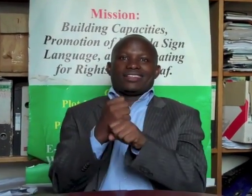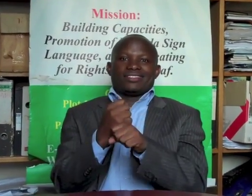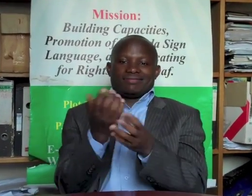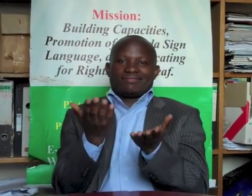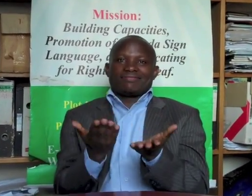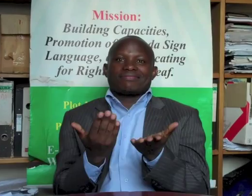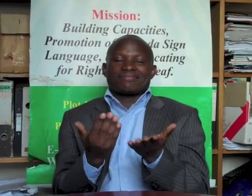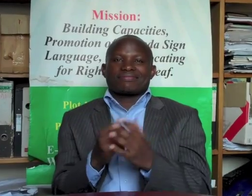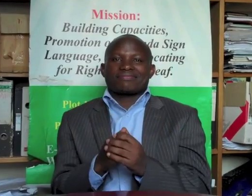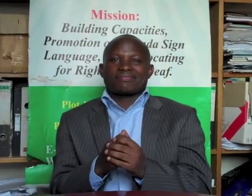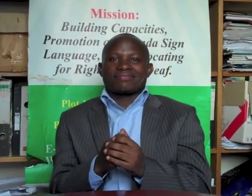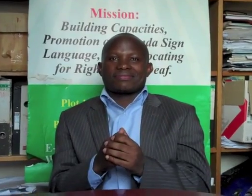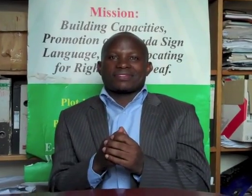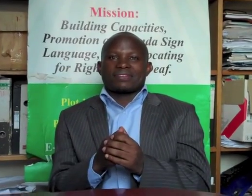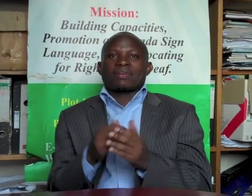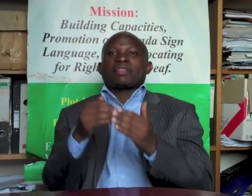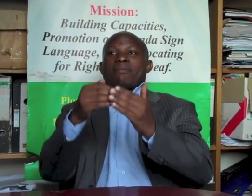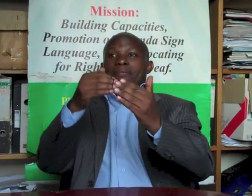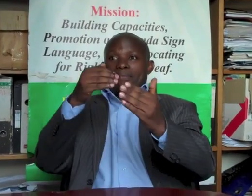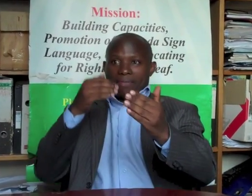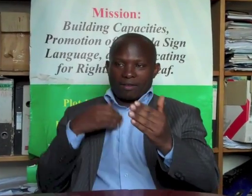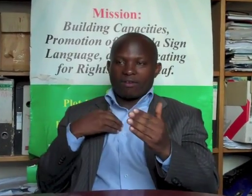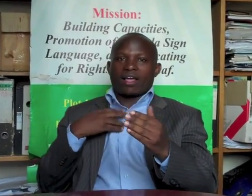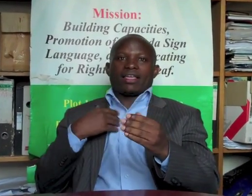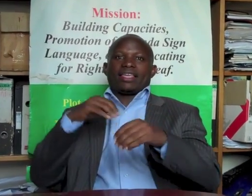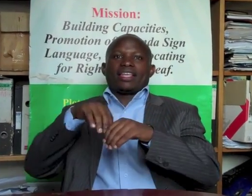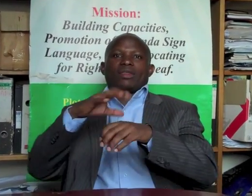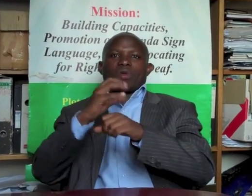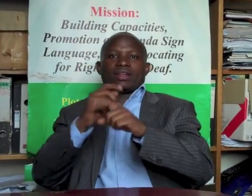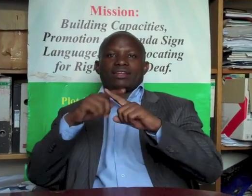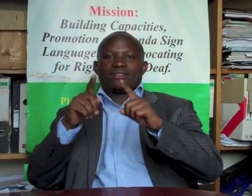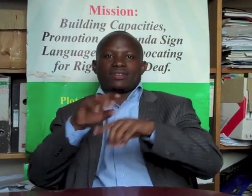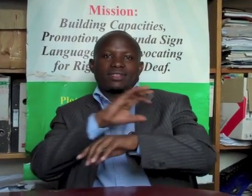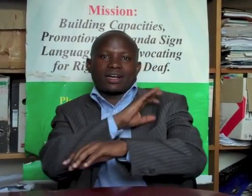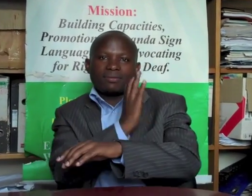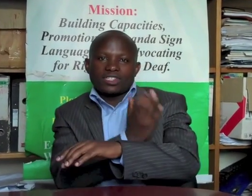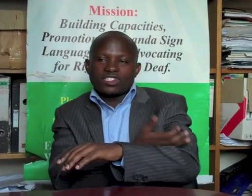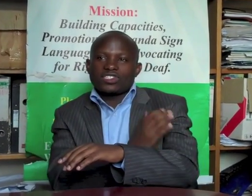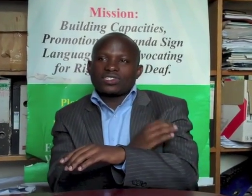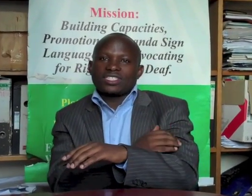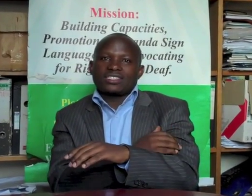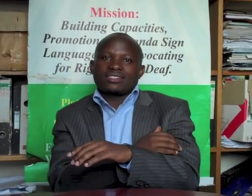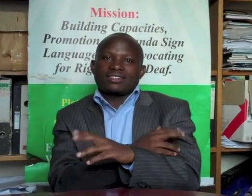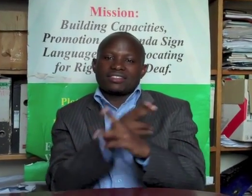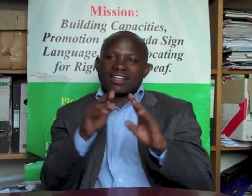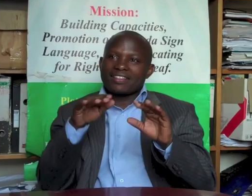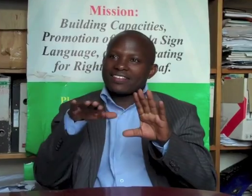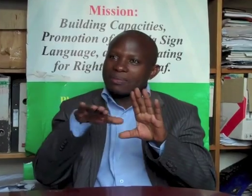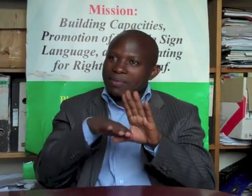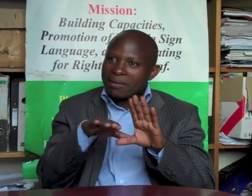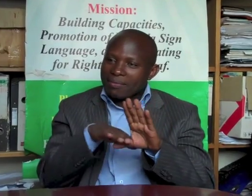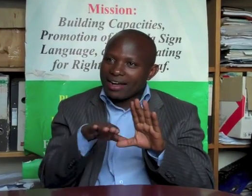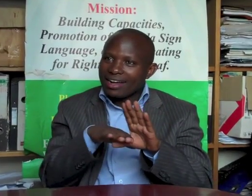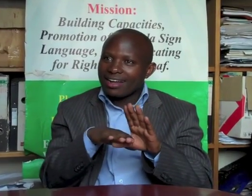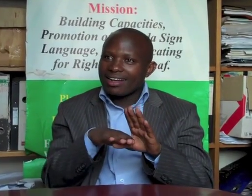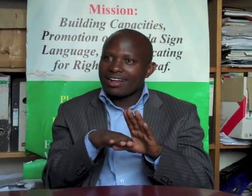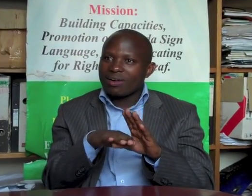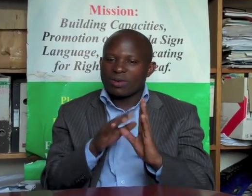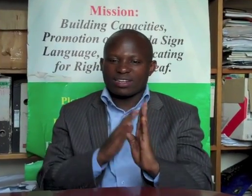Now 3 years. I've been here for 3 years. But before that, I was in UNAD in a different capacity. I was a